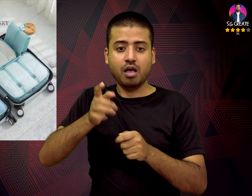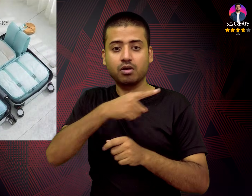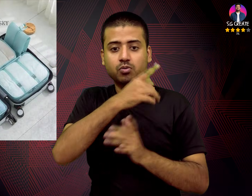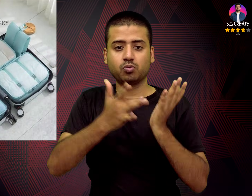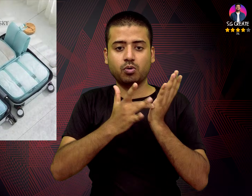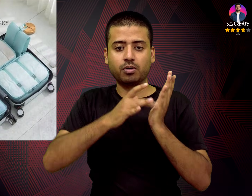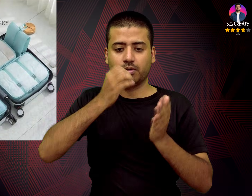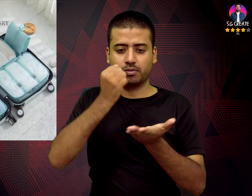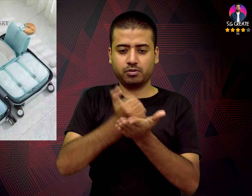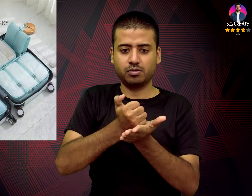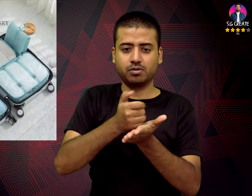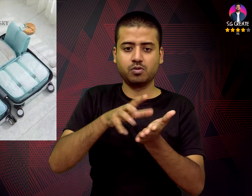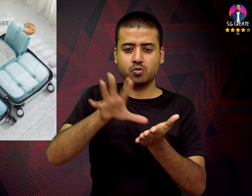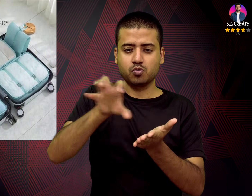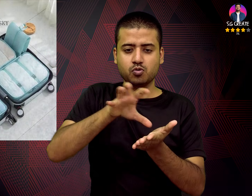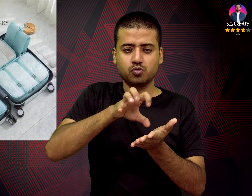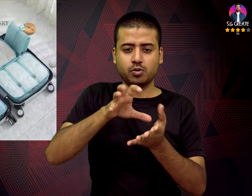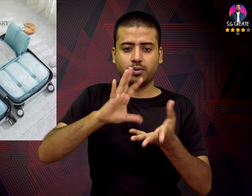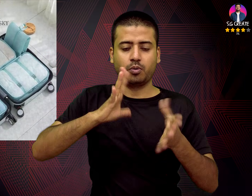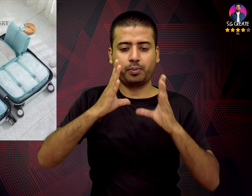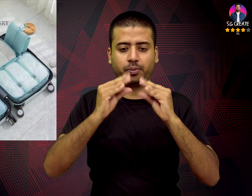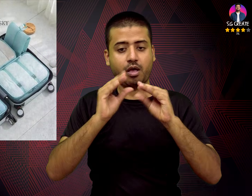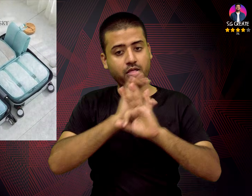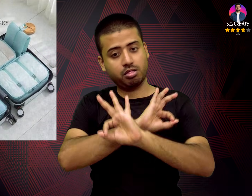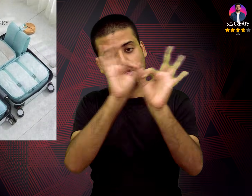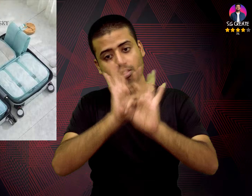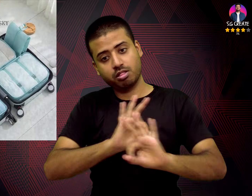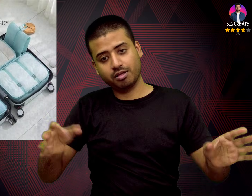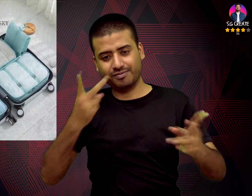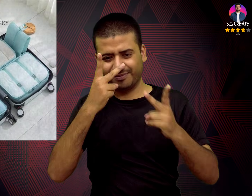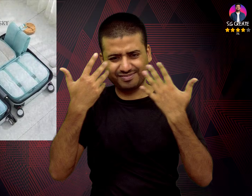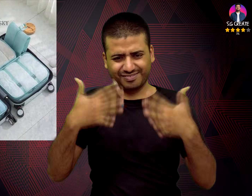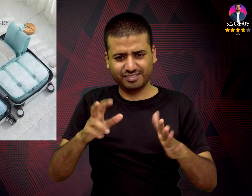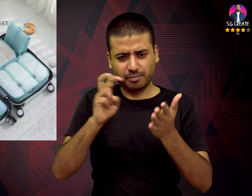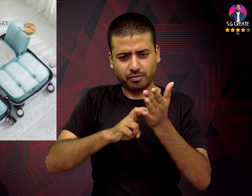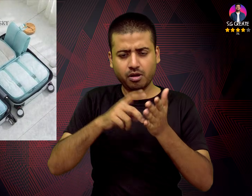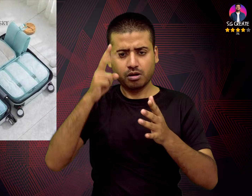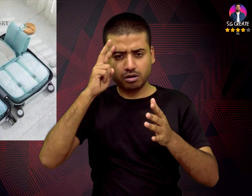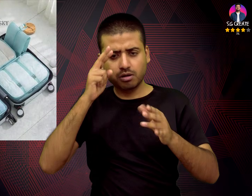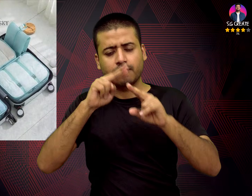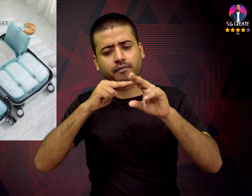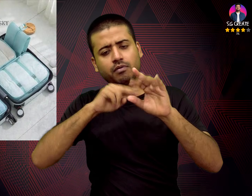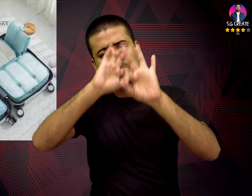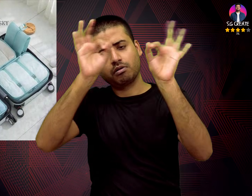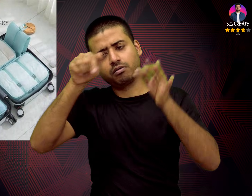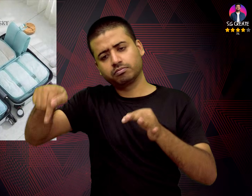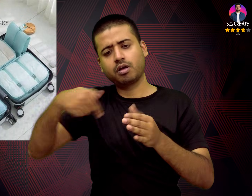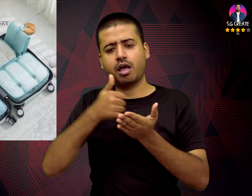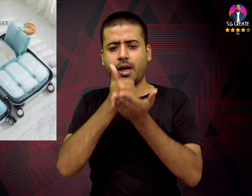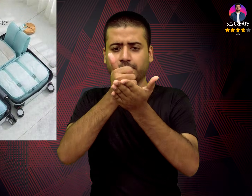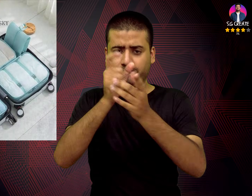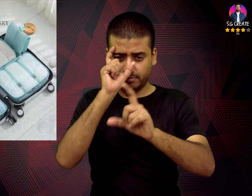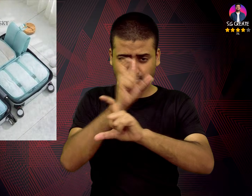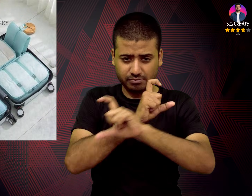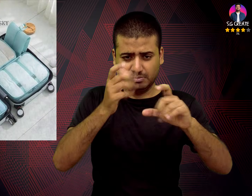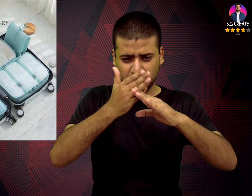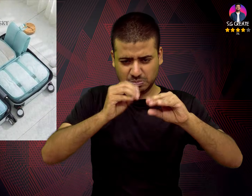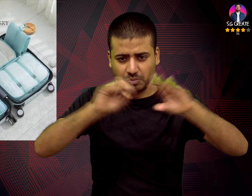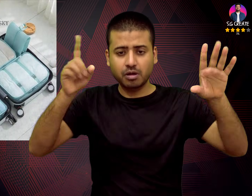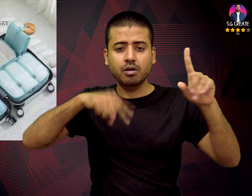creates a flatter, more efficient compression. Avoid delicate fabrics. Do not vacuum pack leather, silk, or down-filled